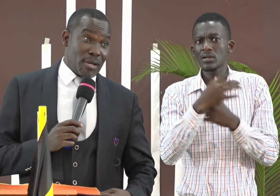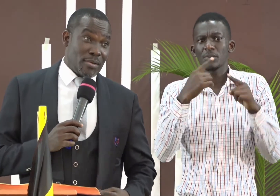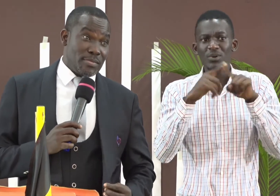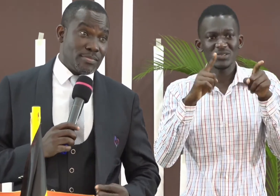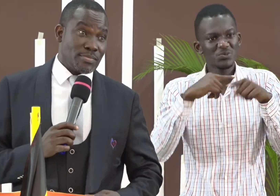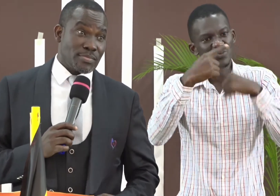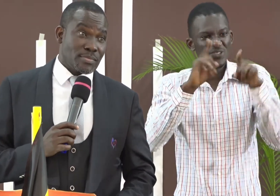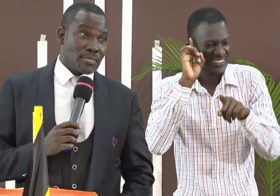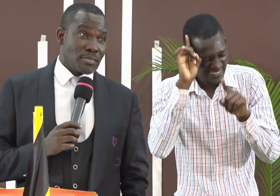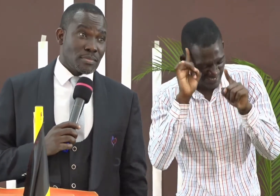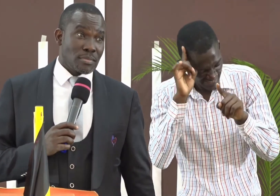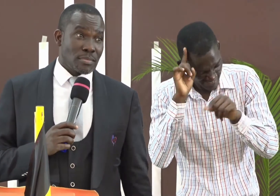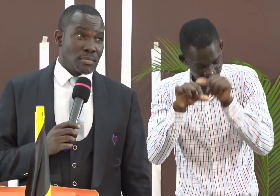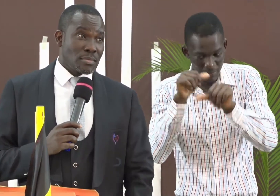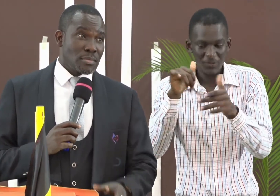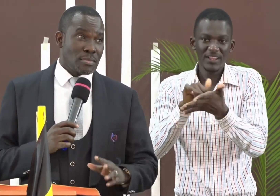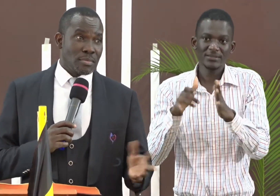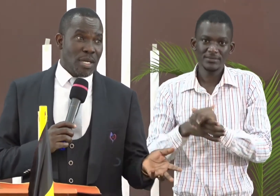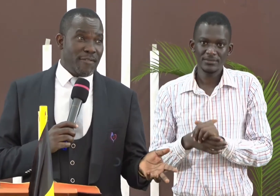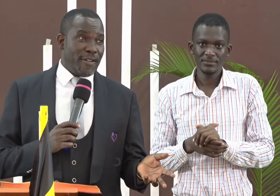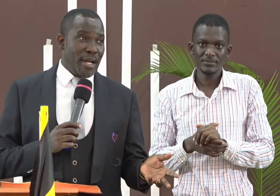culture. But we also think about it.